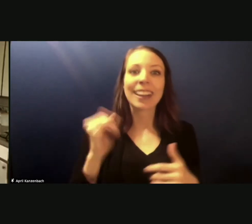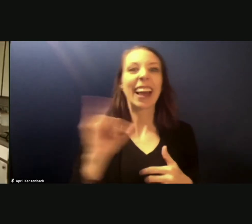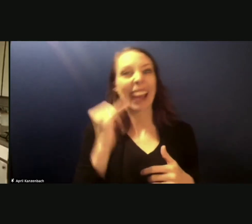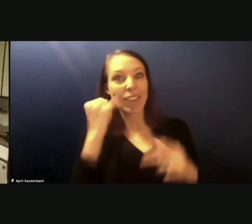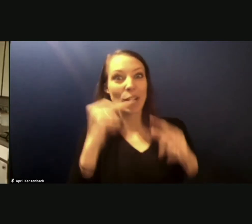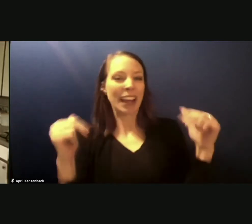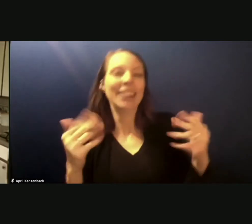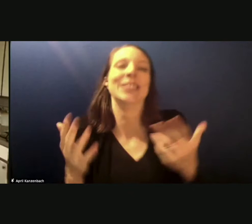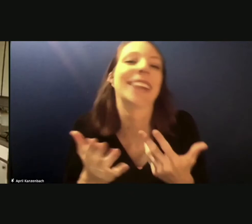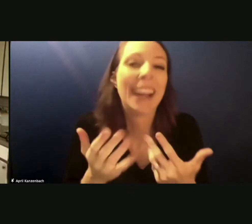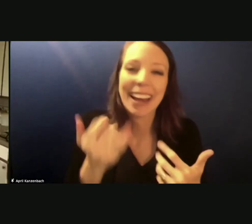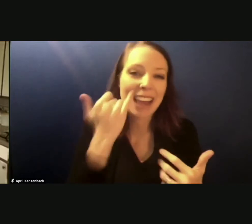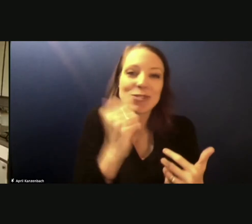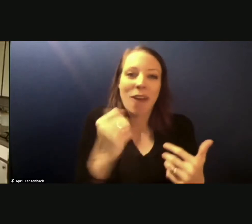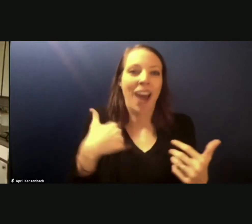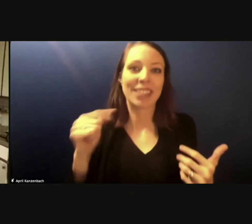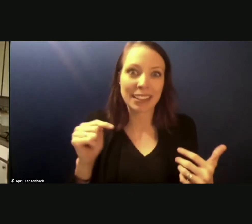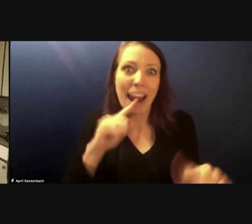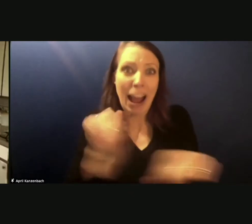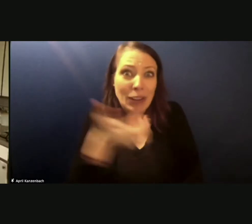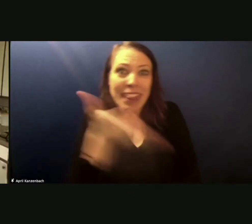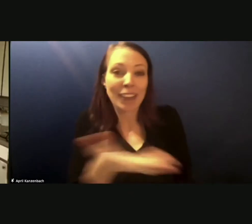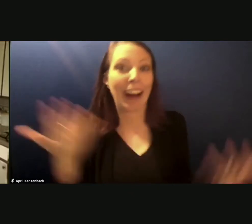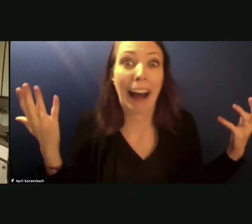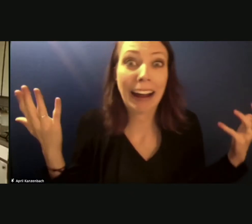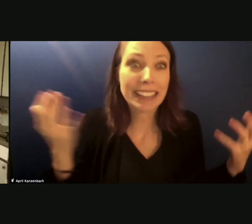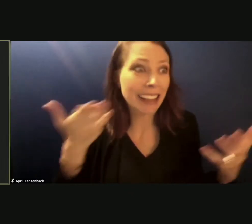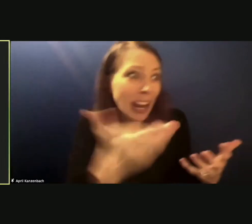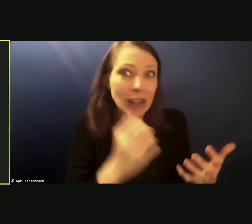Whatever you do, don't hide the bacon. I don't know if it's there or not.